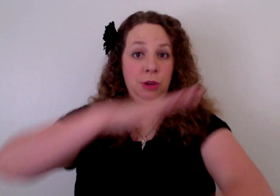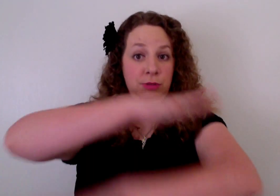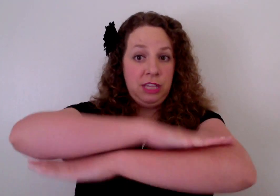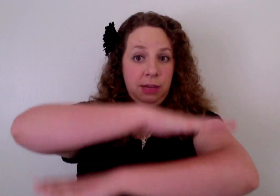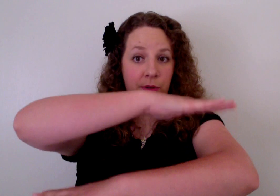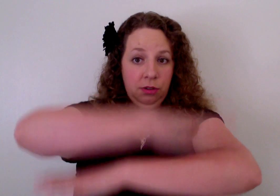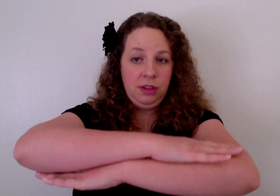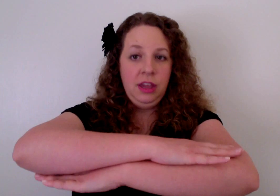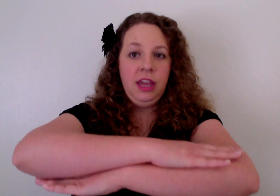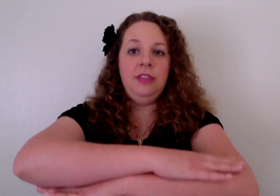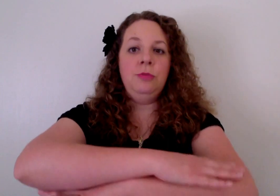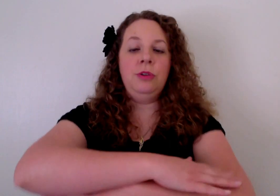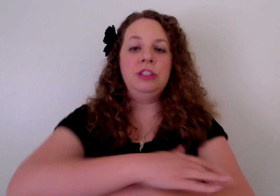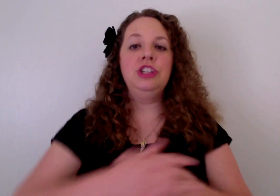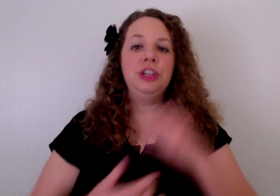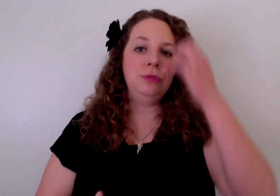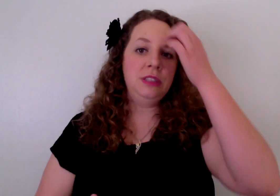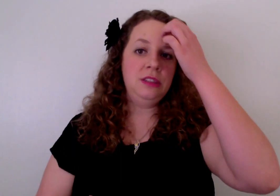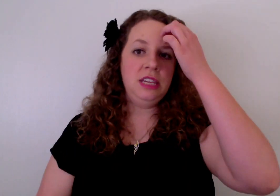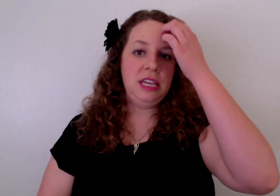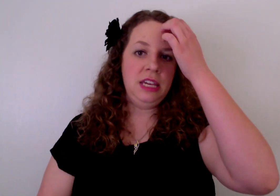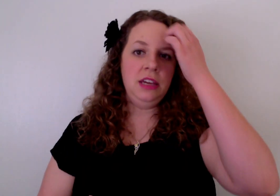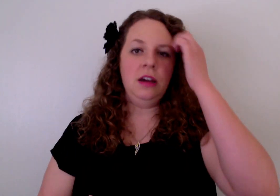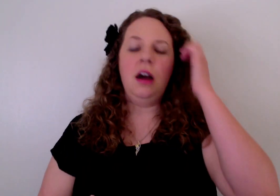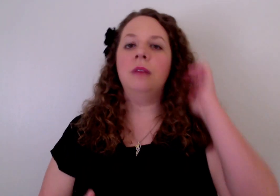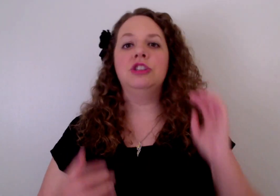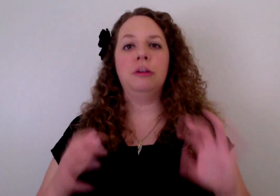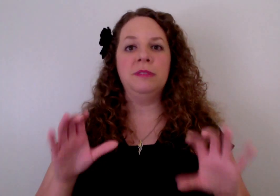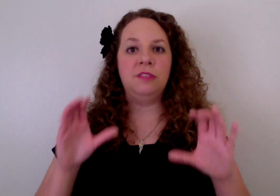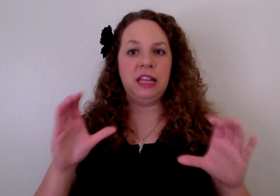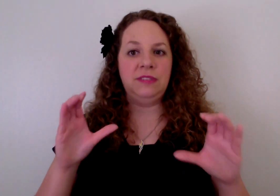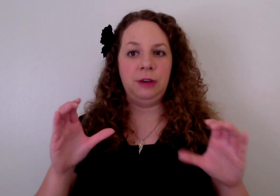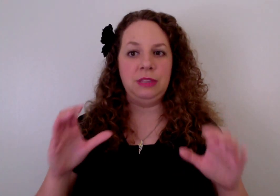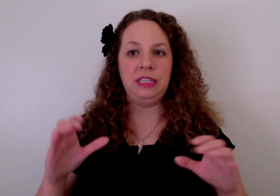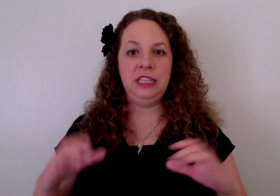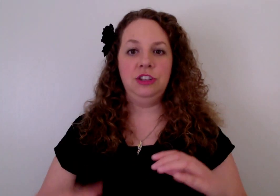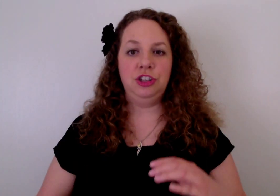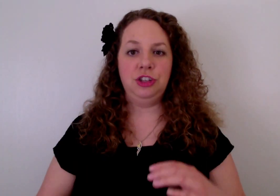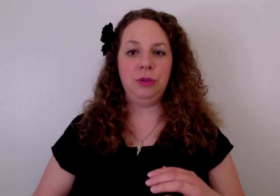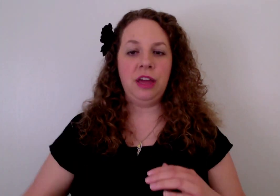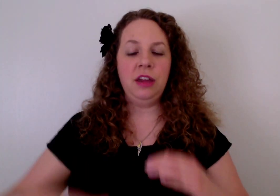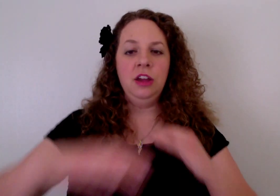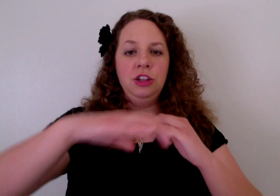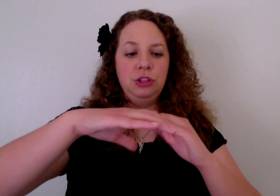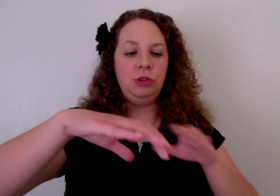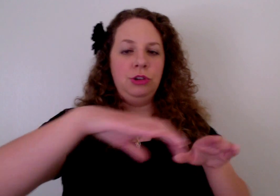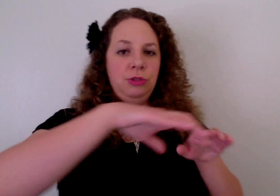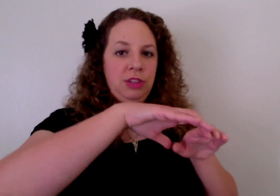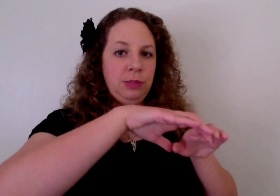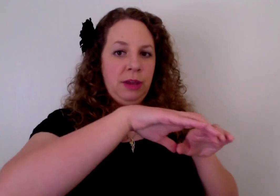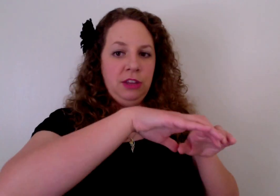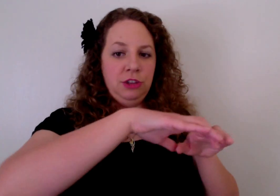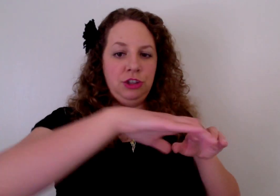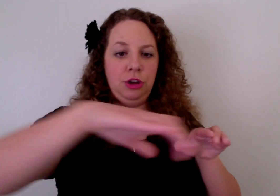we'll go table. And then we're going to use the descriptive classifier with a C to show that. So you could do it this way to show